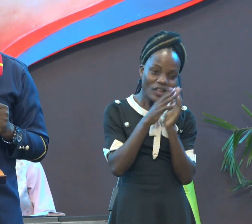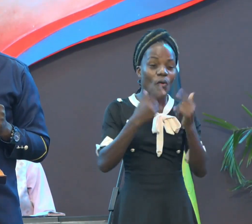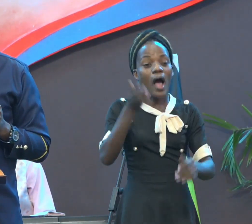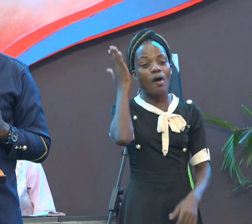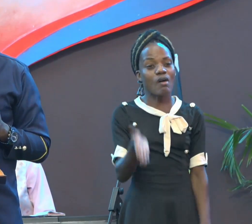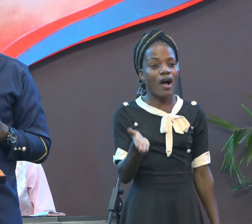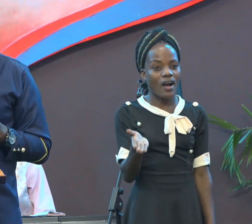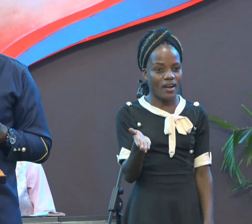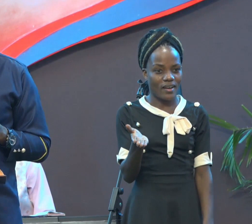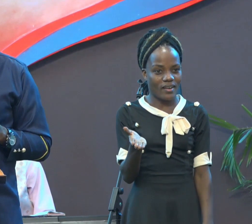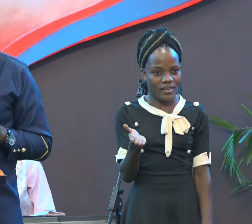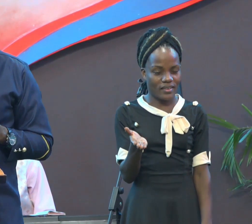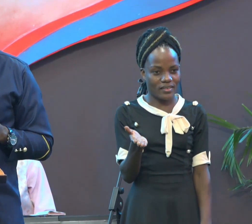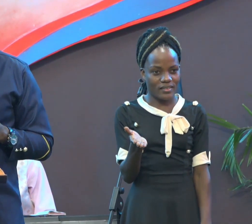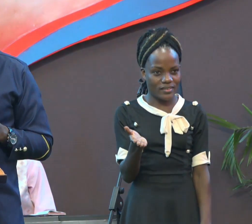We are just